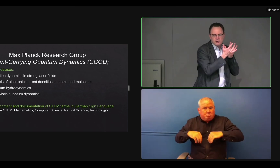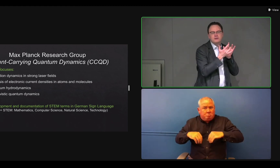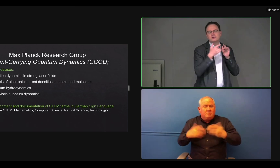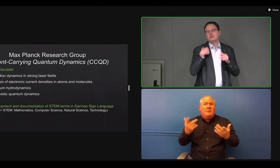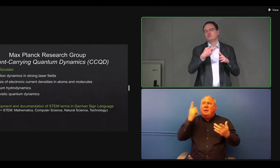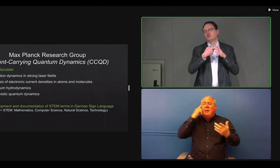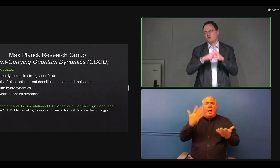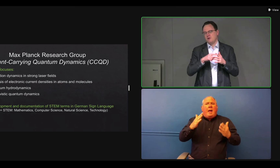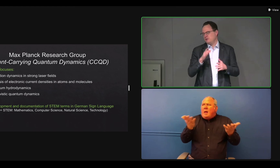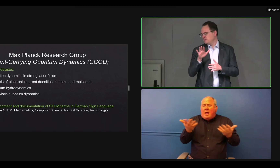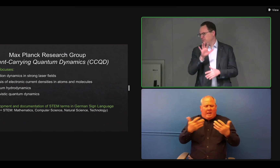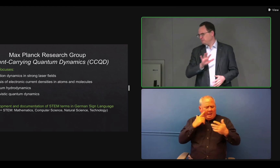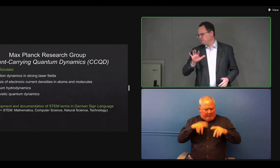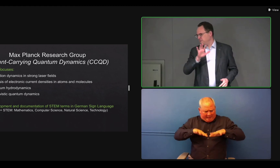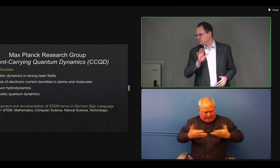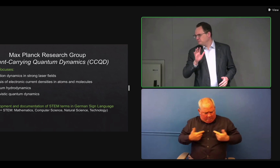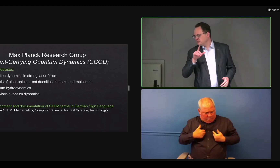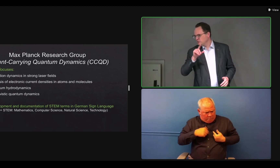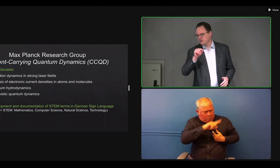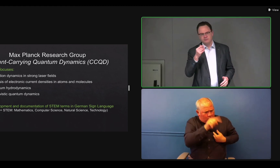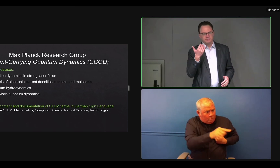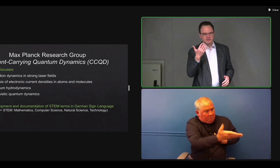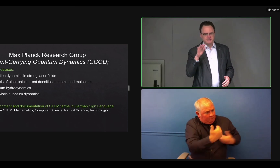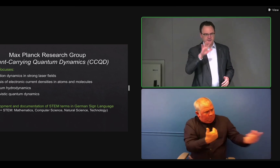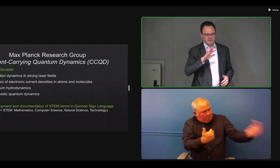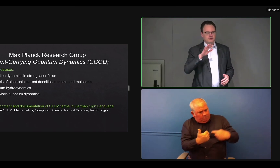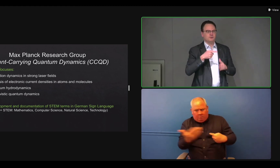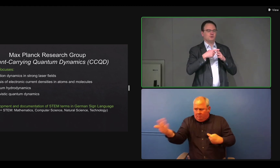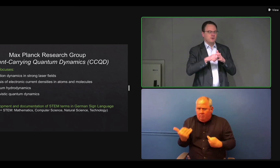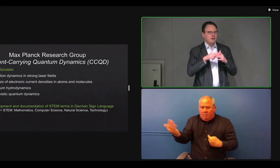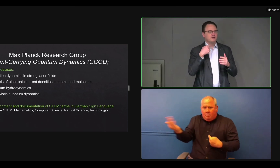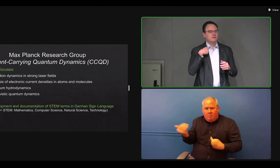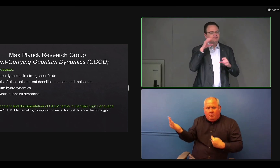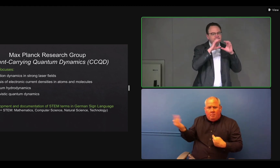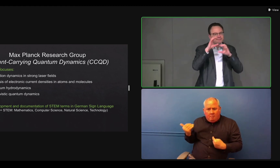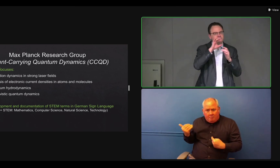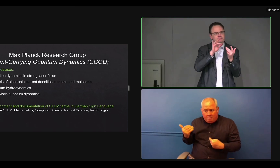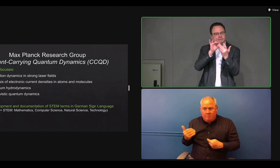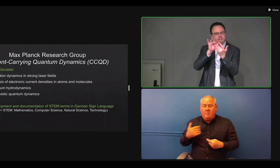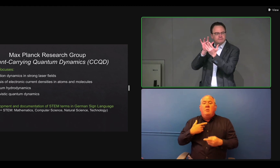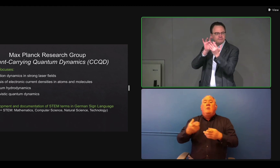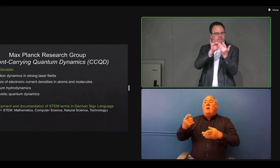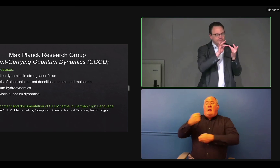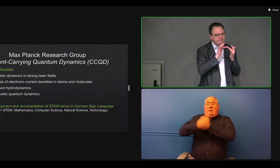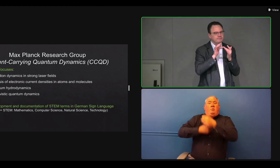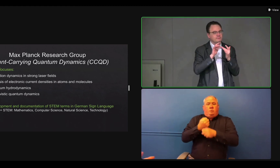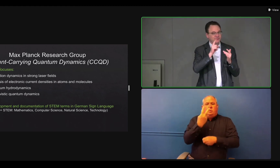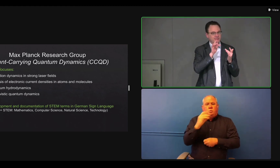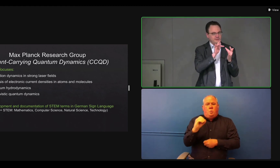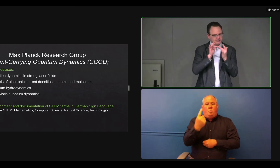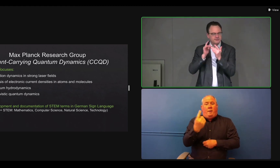were themselves involved in STEM initiatives and of course some funding to get a project off the